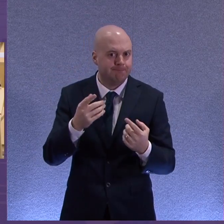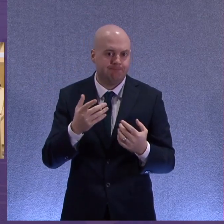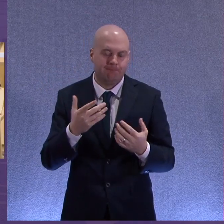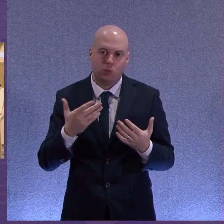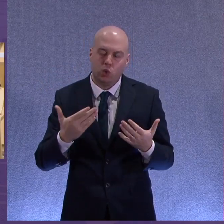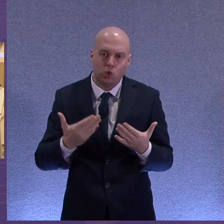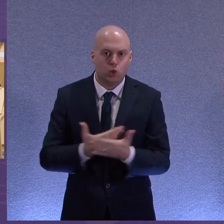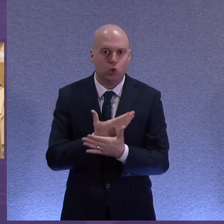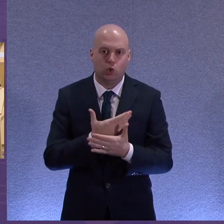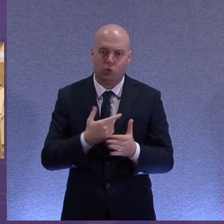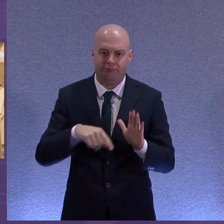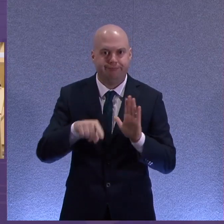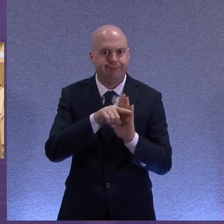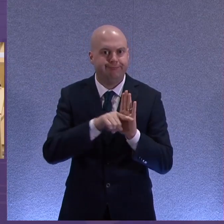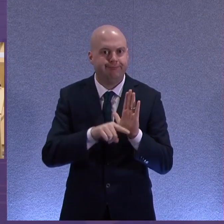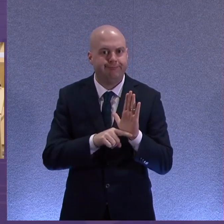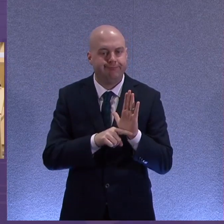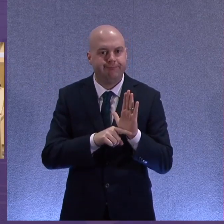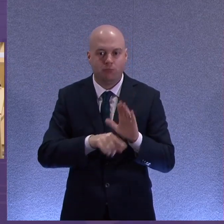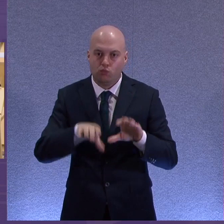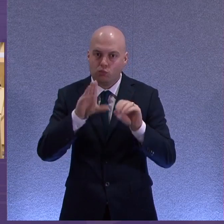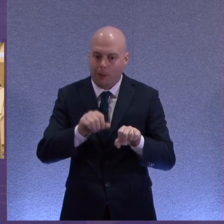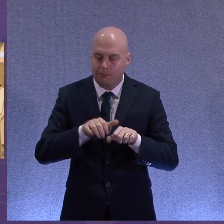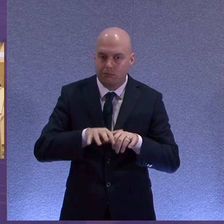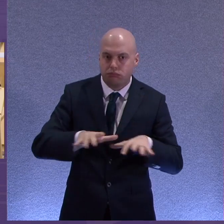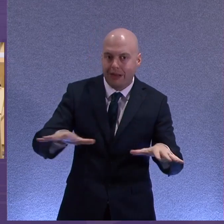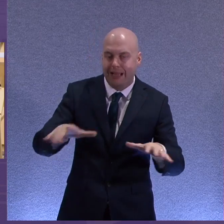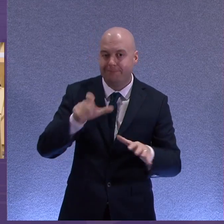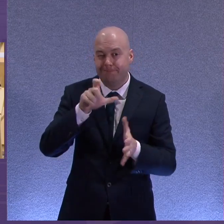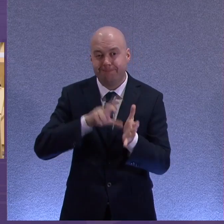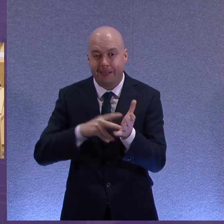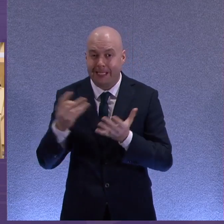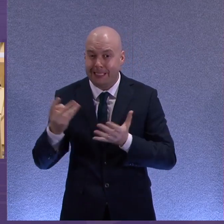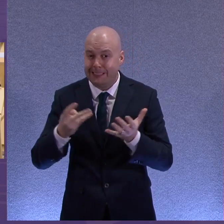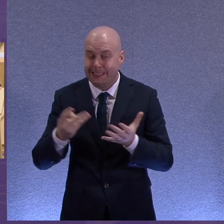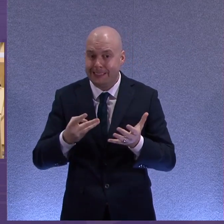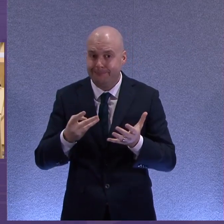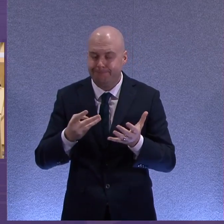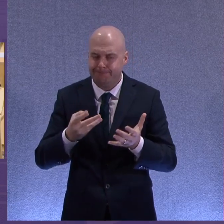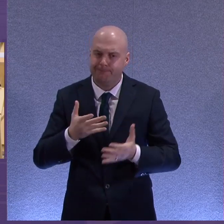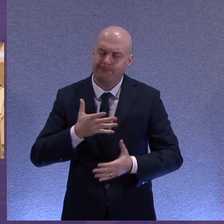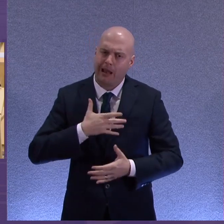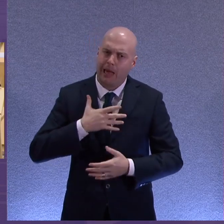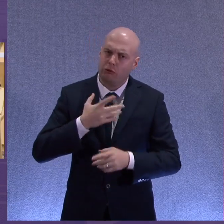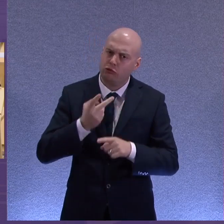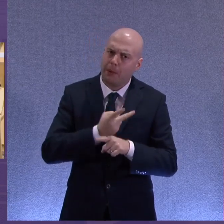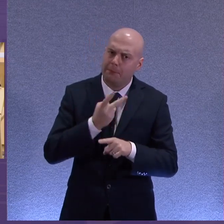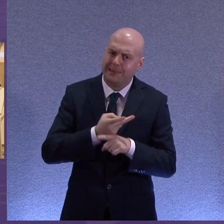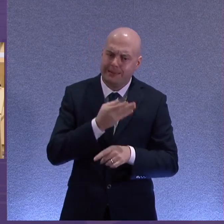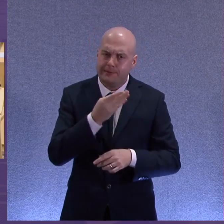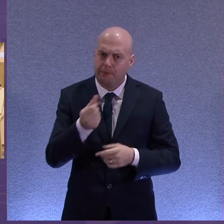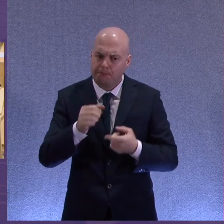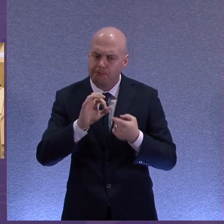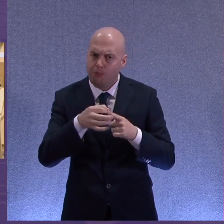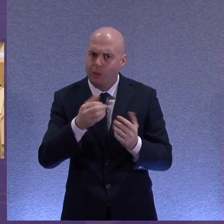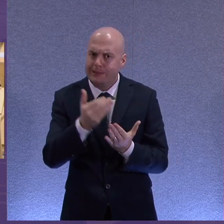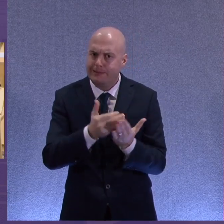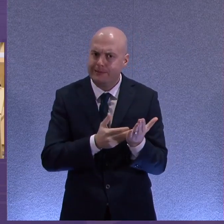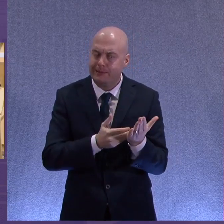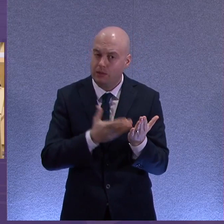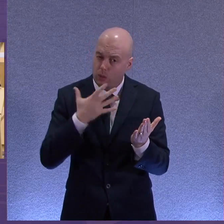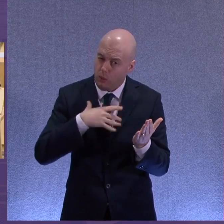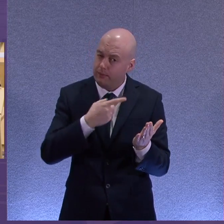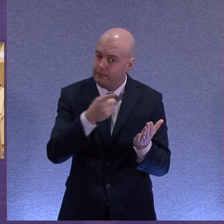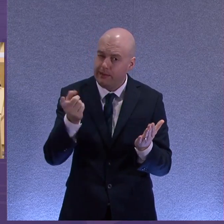COVID-19. Let me quickly reiterate what these are, because I want people across Scotland to be very clear what is now expected of all of